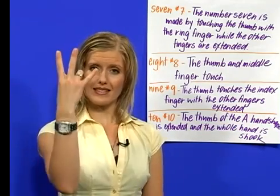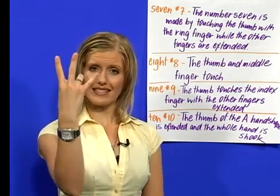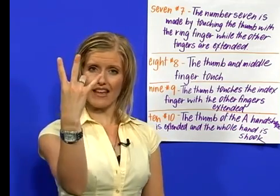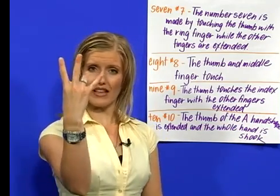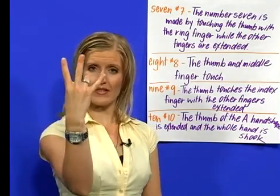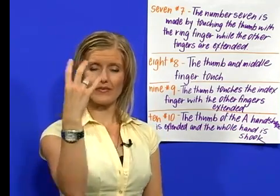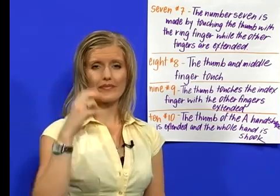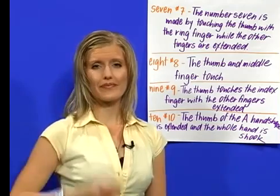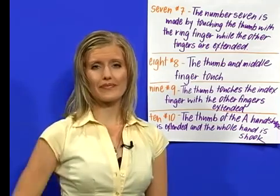7,